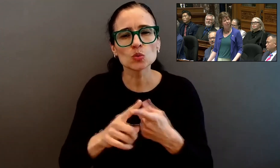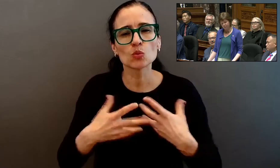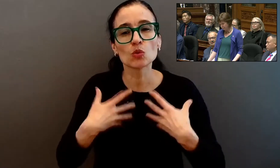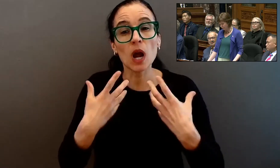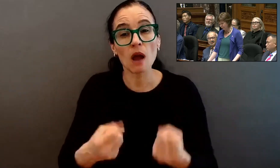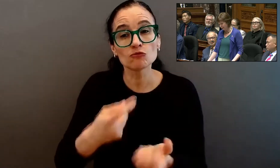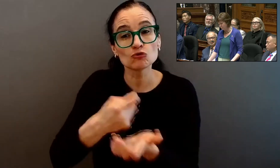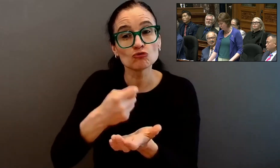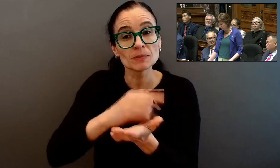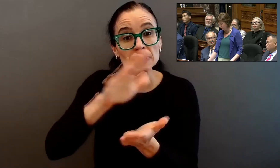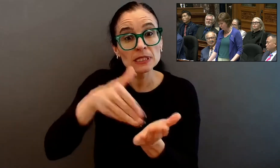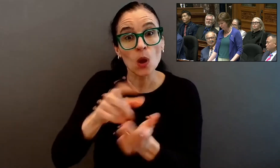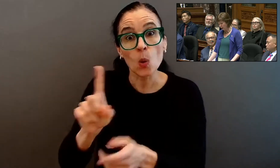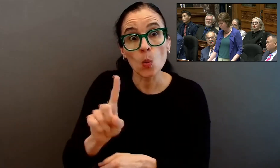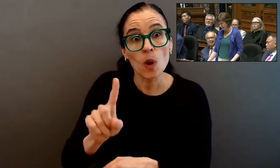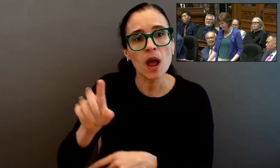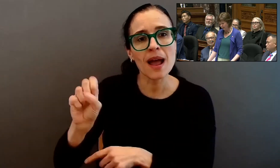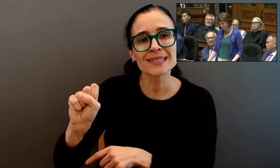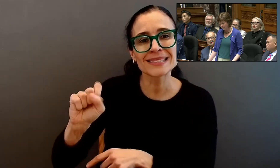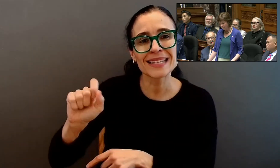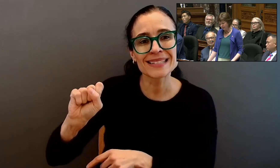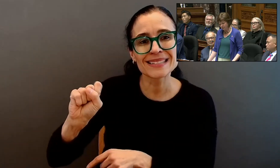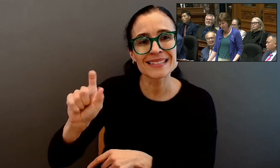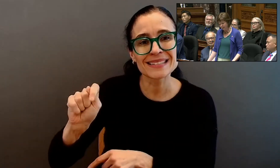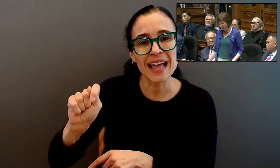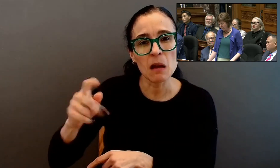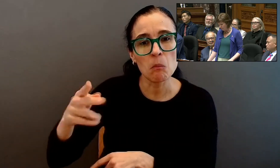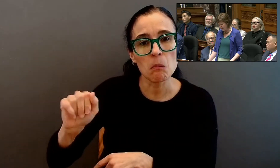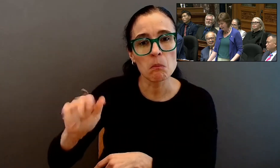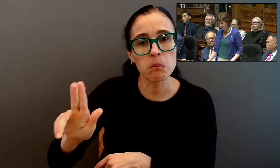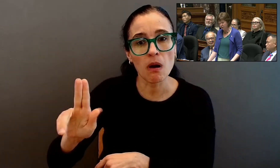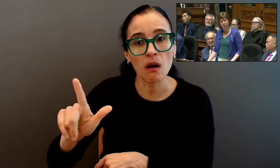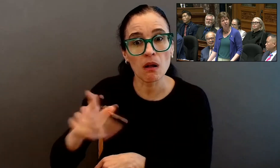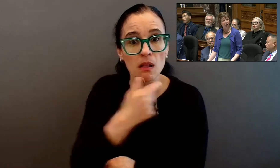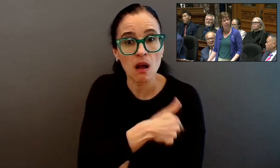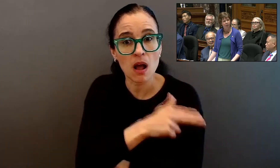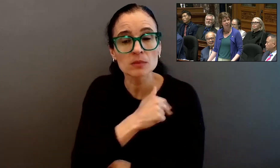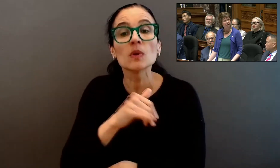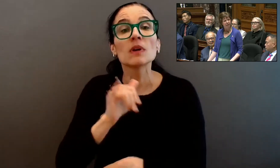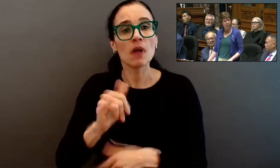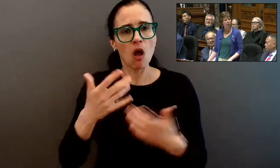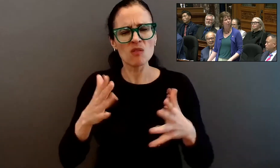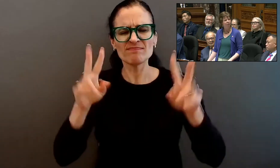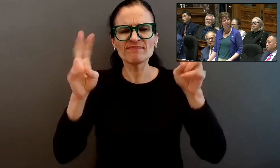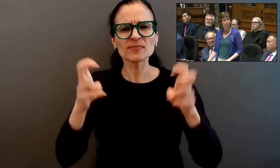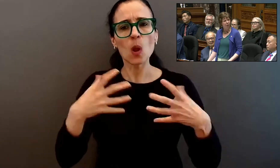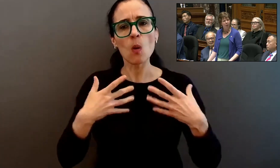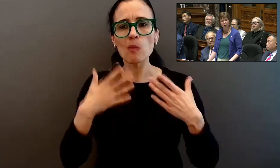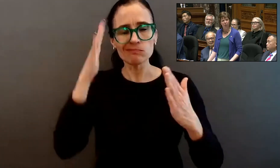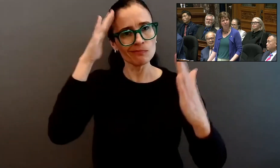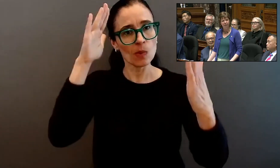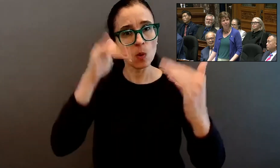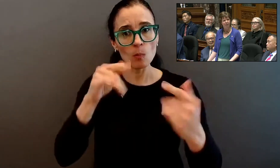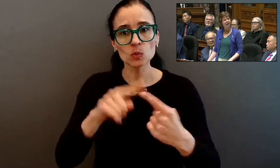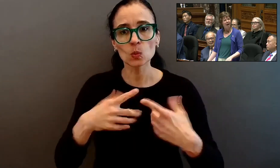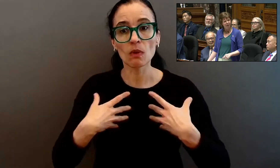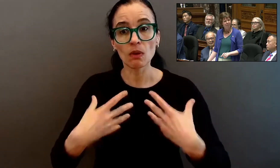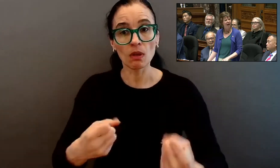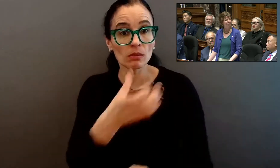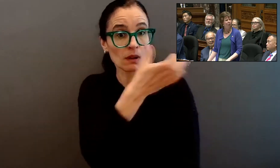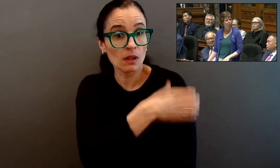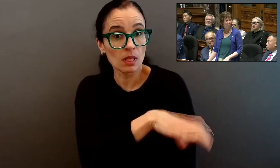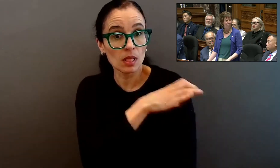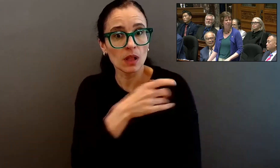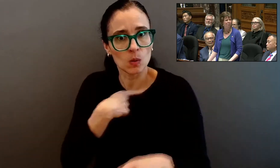help 50% more people with complex mental health and addiction challenges. That was a $25 million investment.